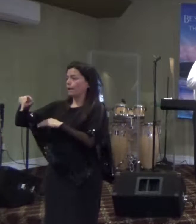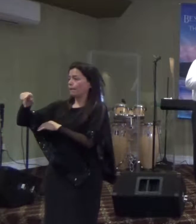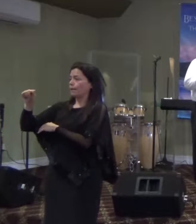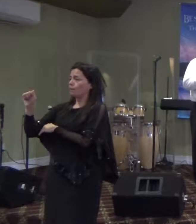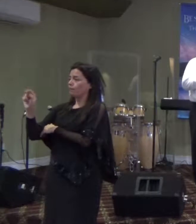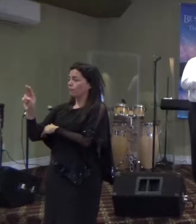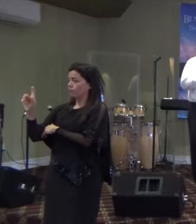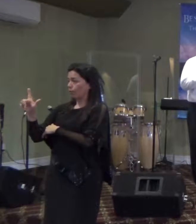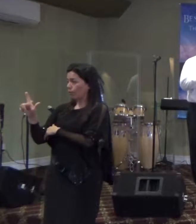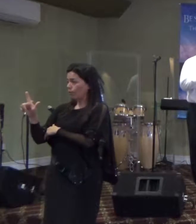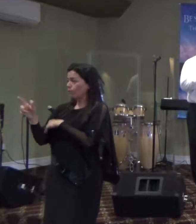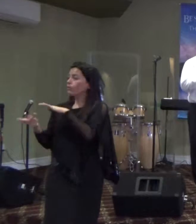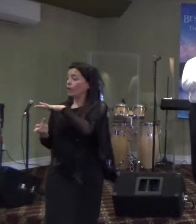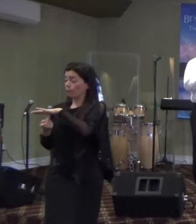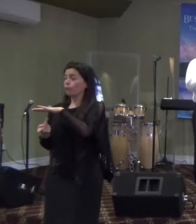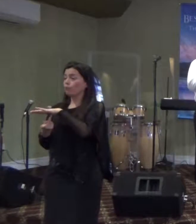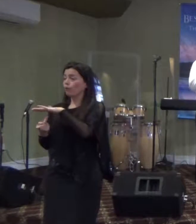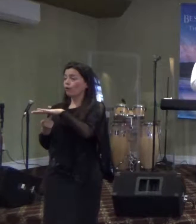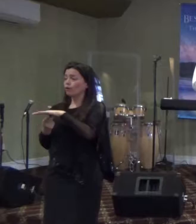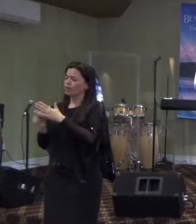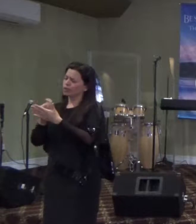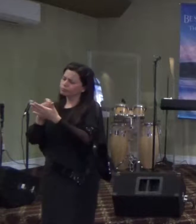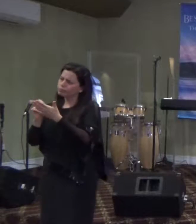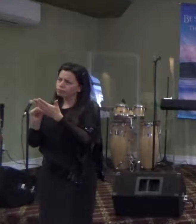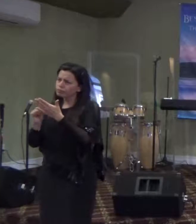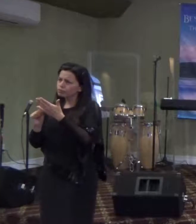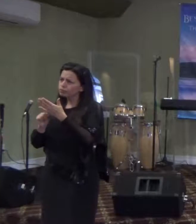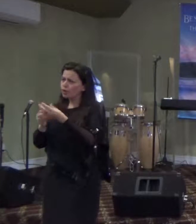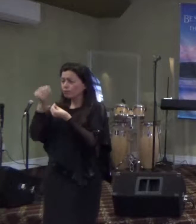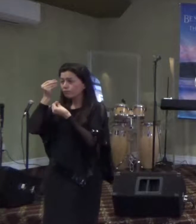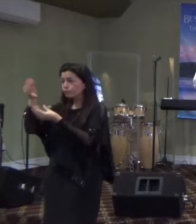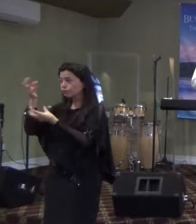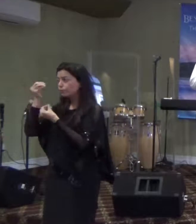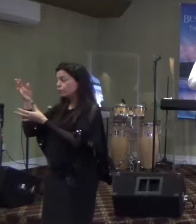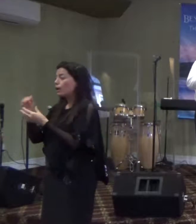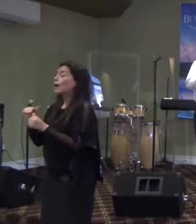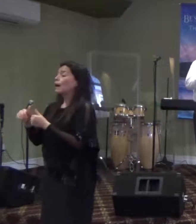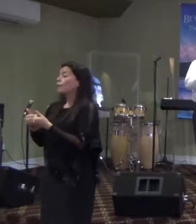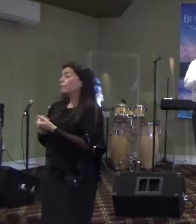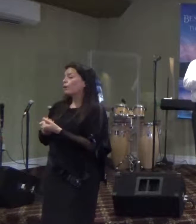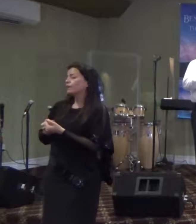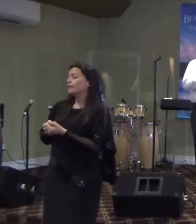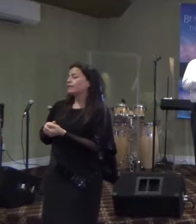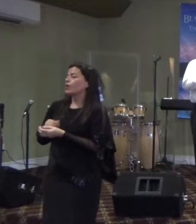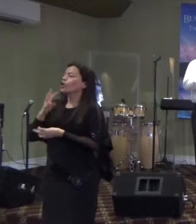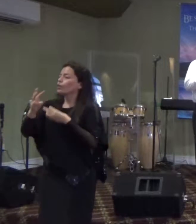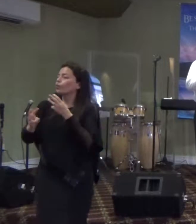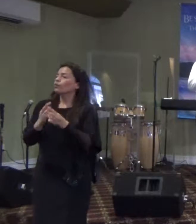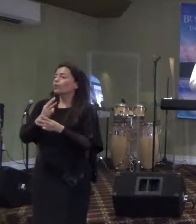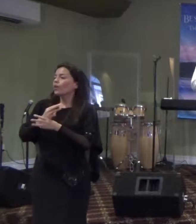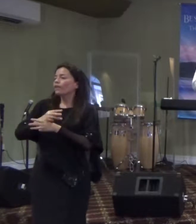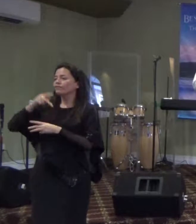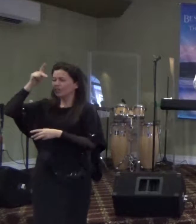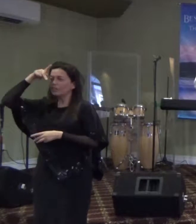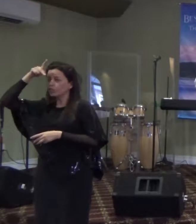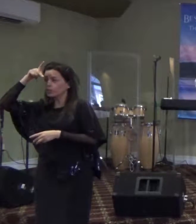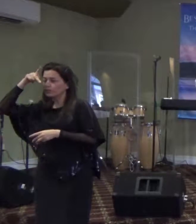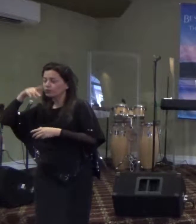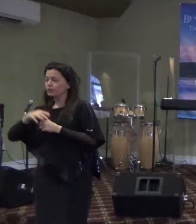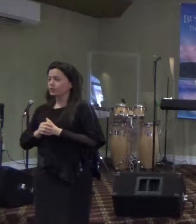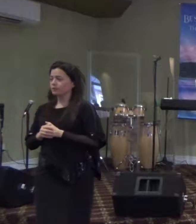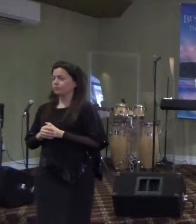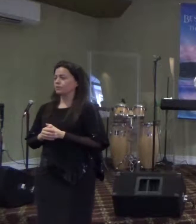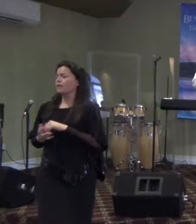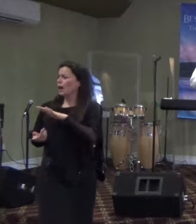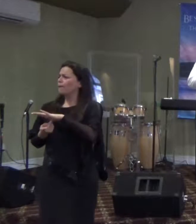del mundo de su tiempo, Paul talks about the philosophy of the then world, cuando decía: when he would say,